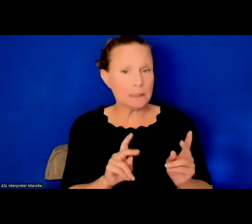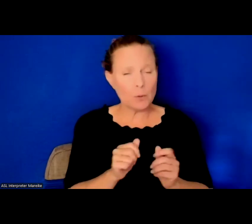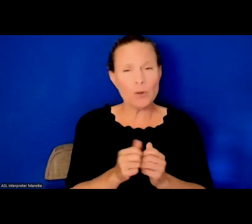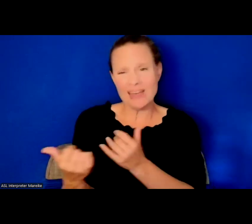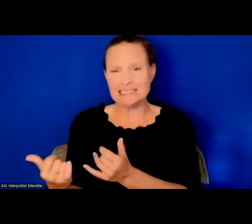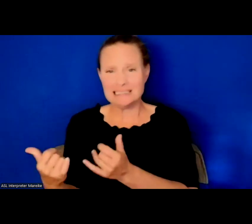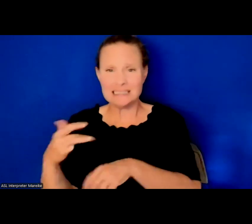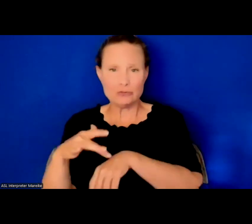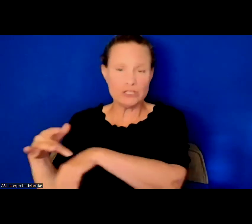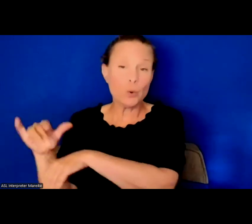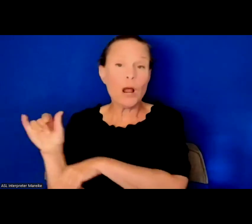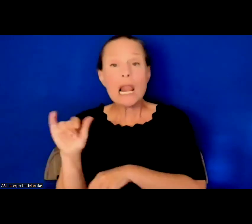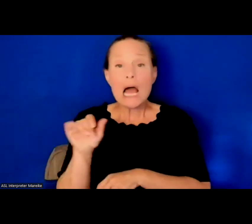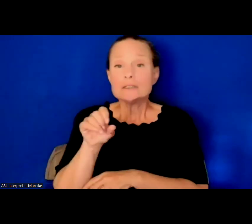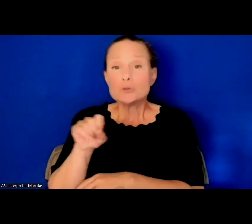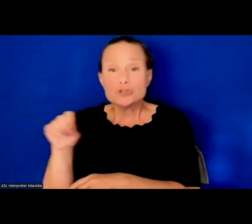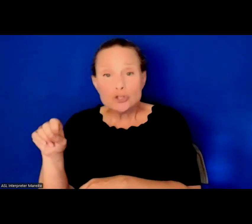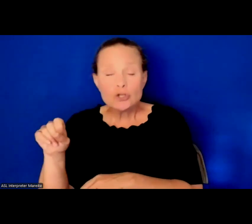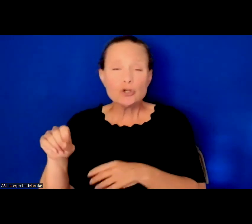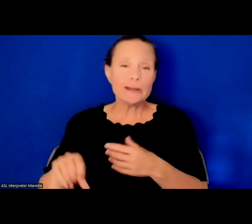like Social Security or